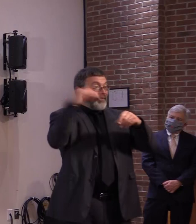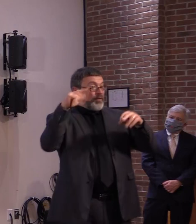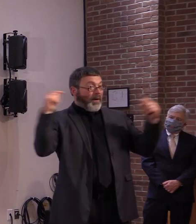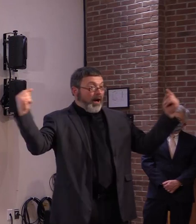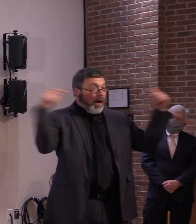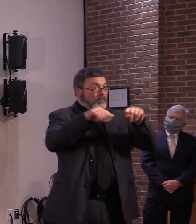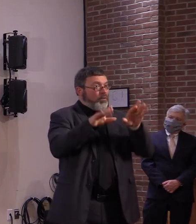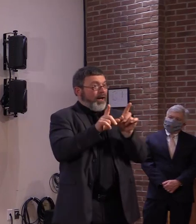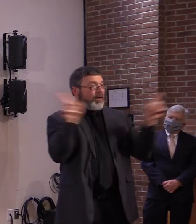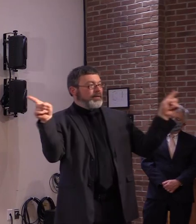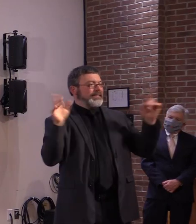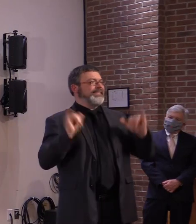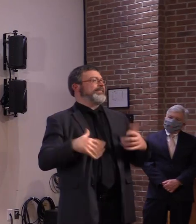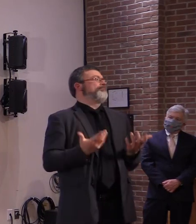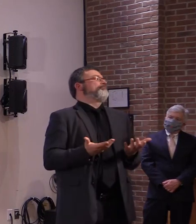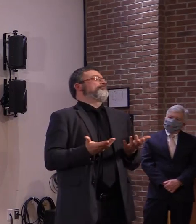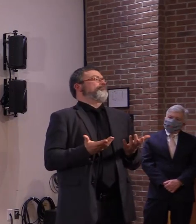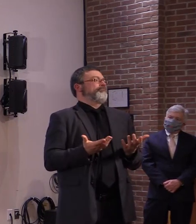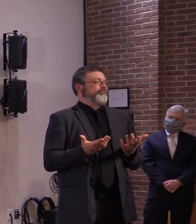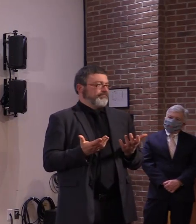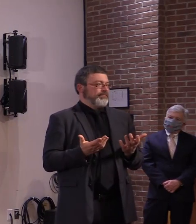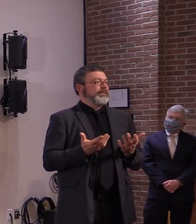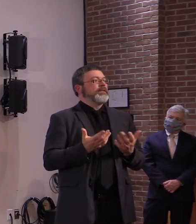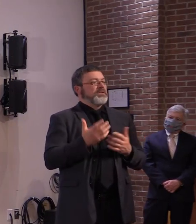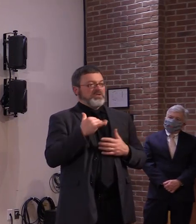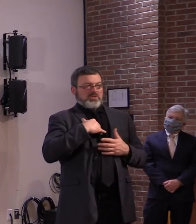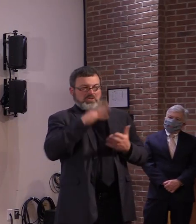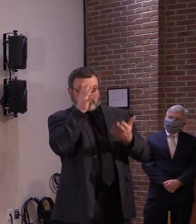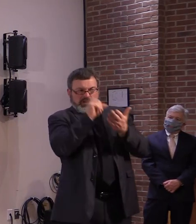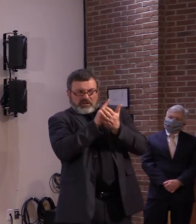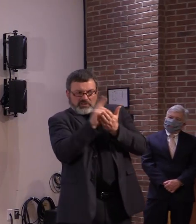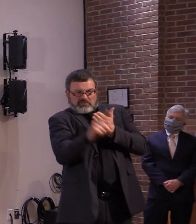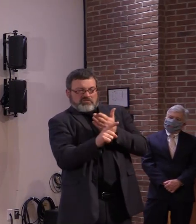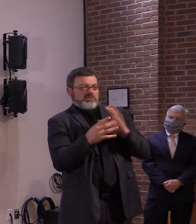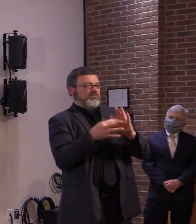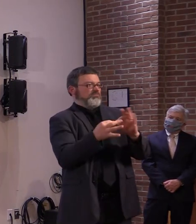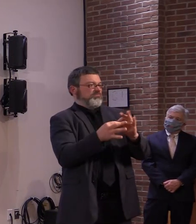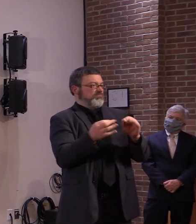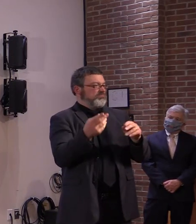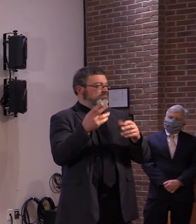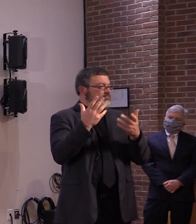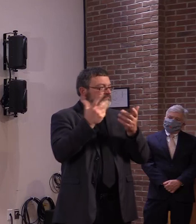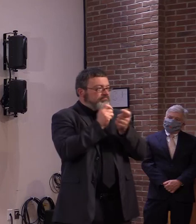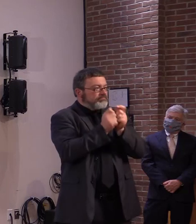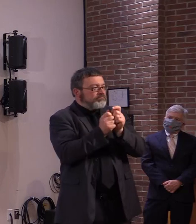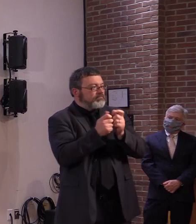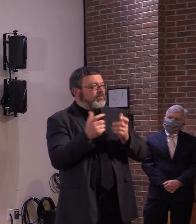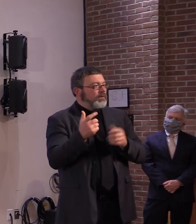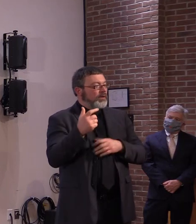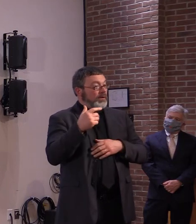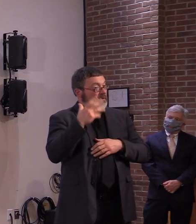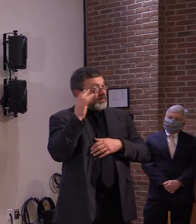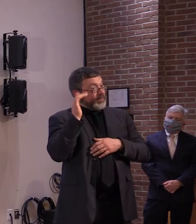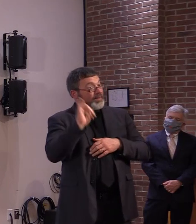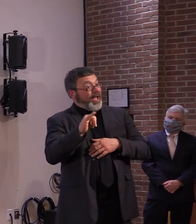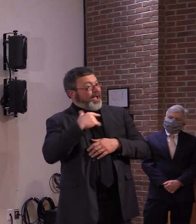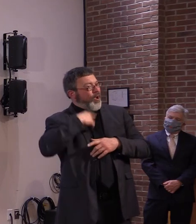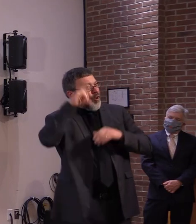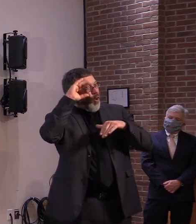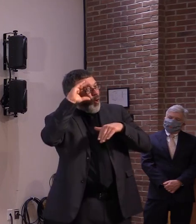Commissioner Pichek presents the modeling, but it doesn't appear to be getting any better. And that's our greatest risk at this point from my